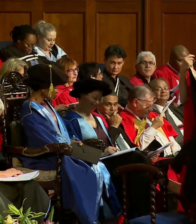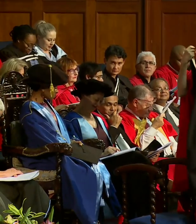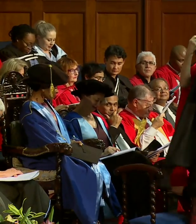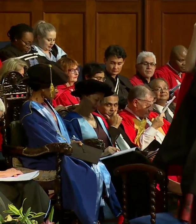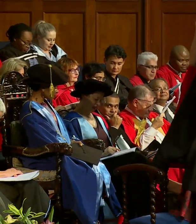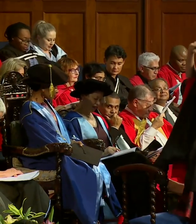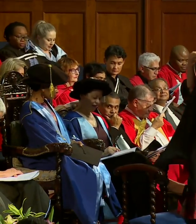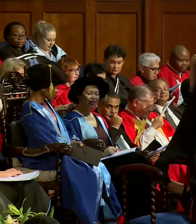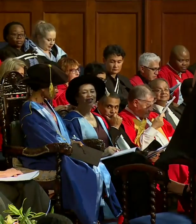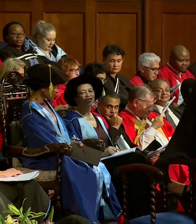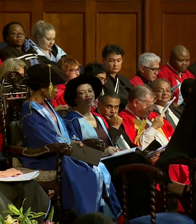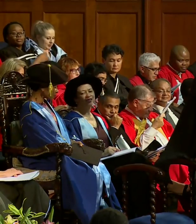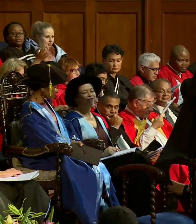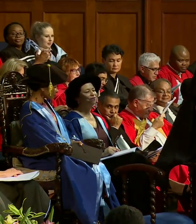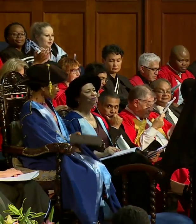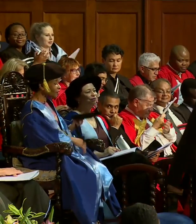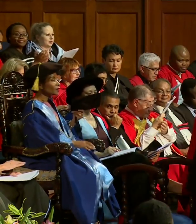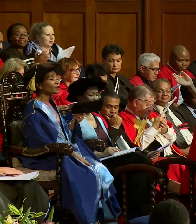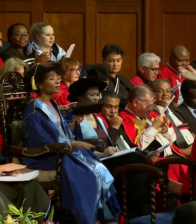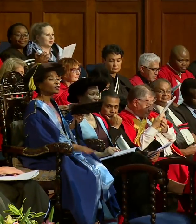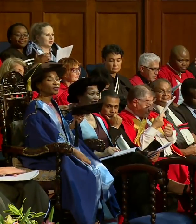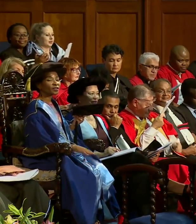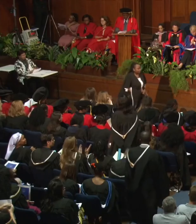Sharon Amisi Ndori.